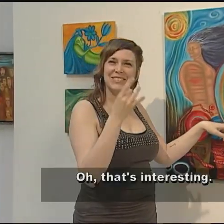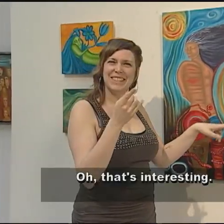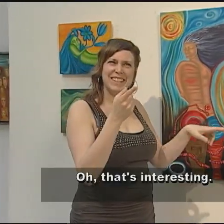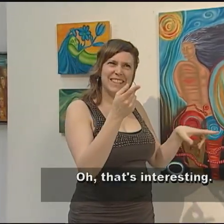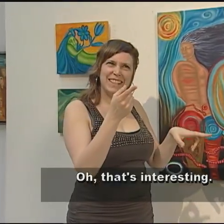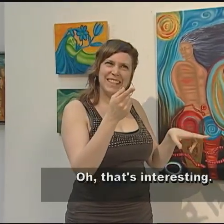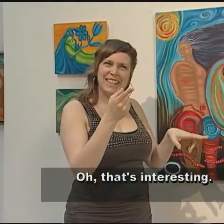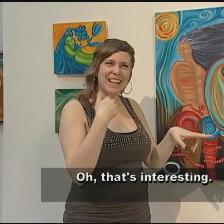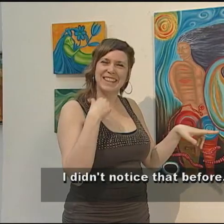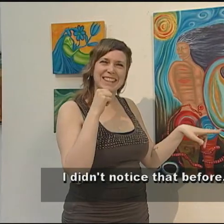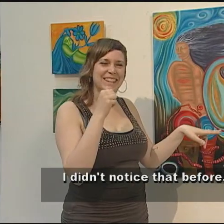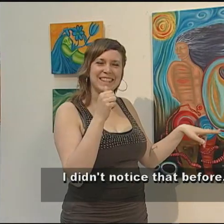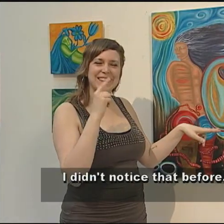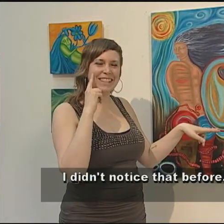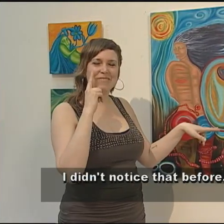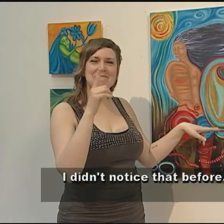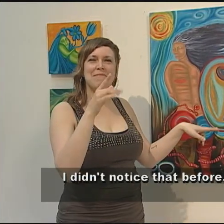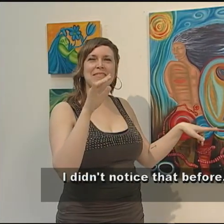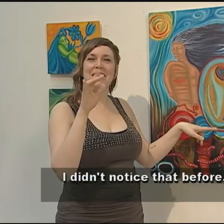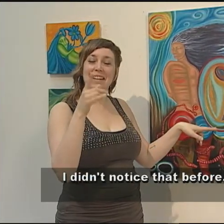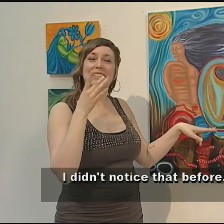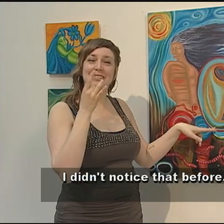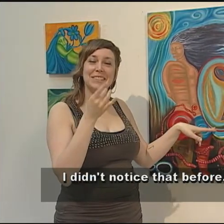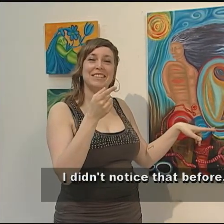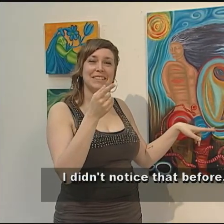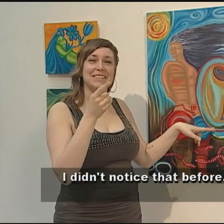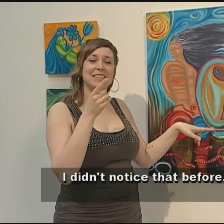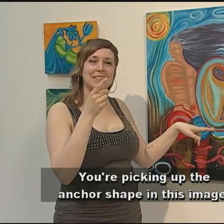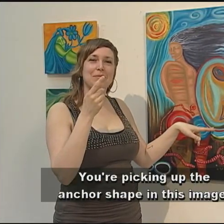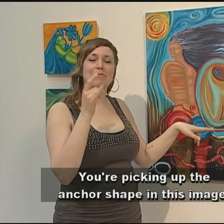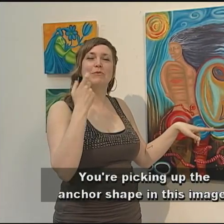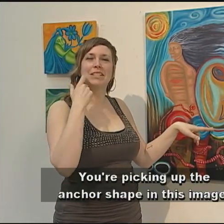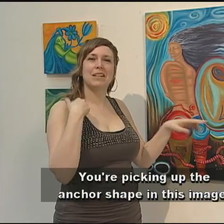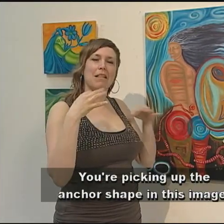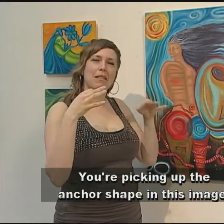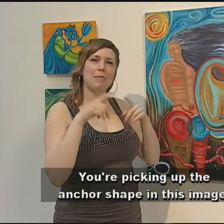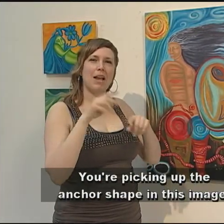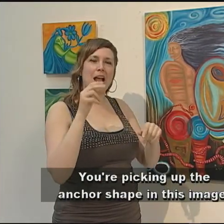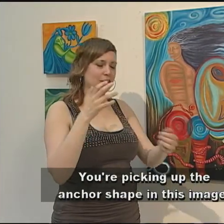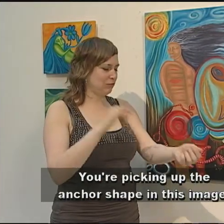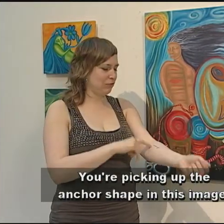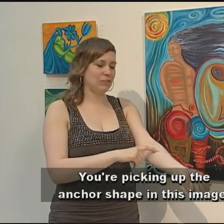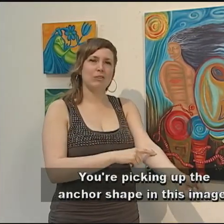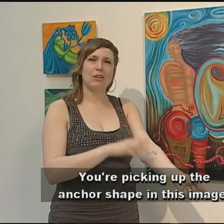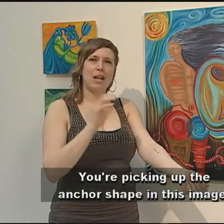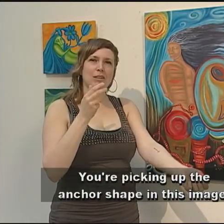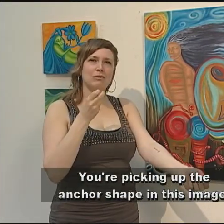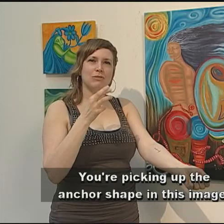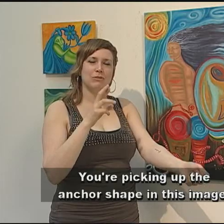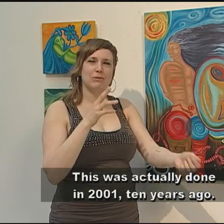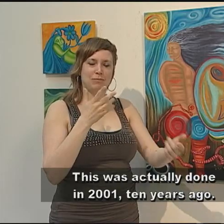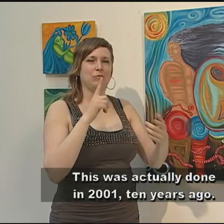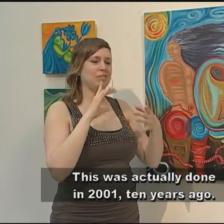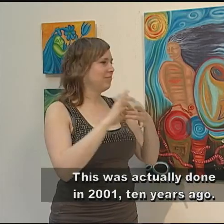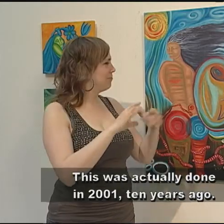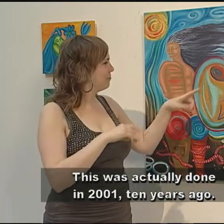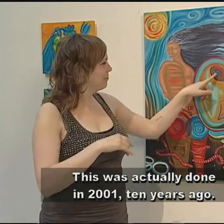Oh, that's interesting. I didn't notice that before. You're picking up the anchor shape in this image. This was actually done